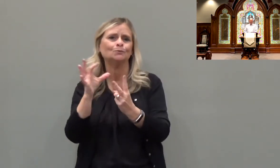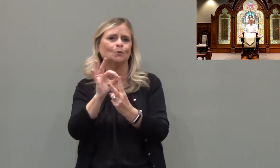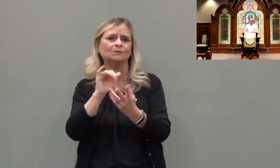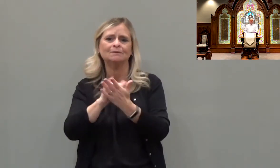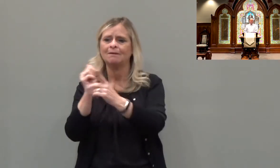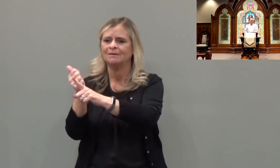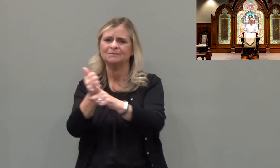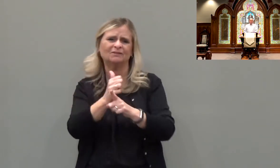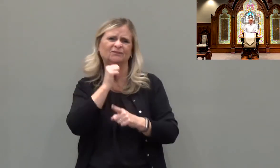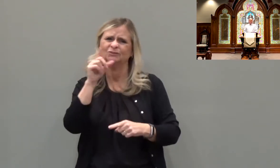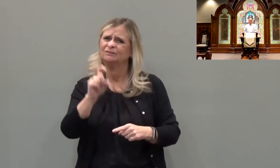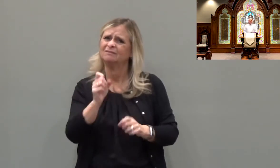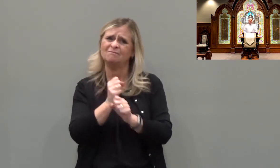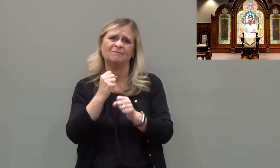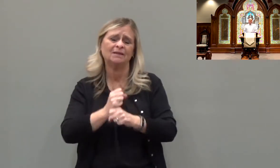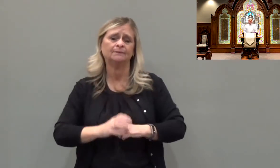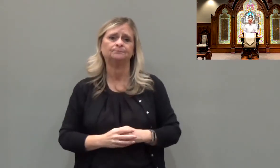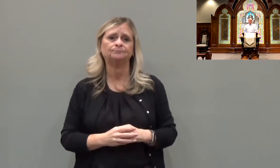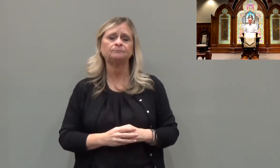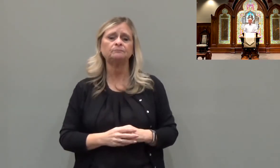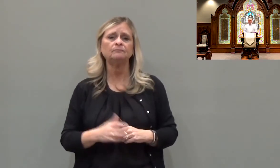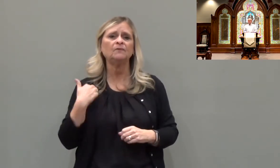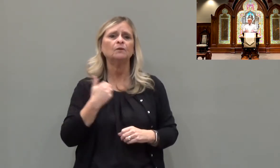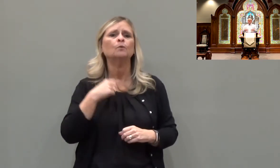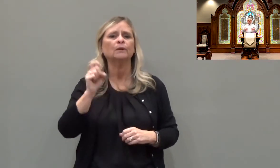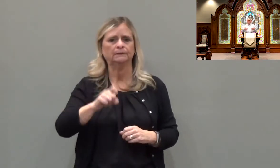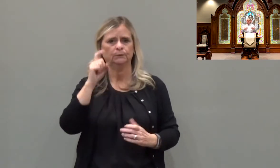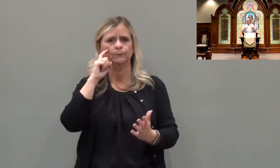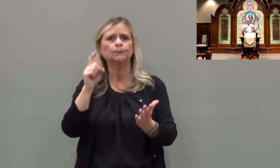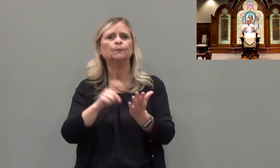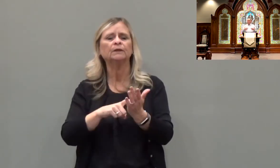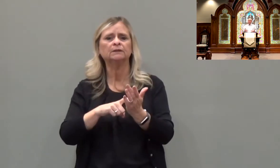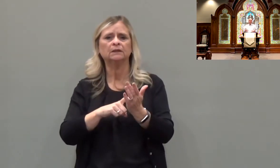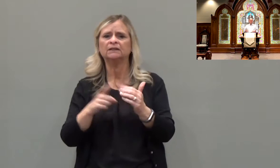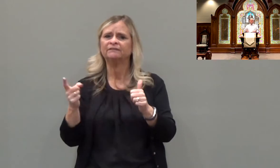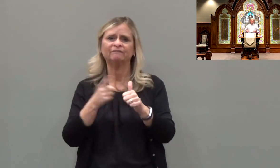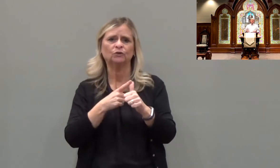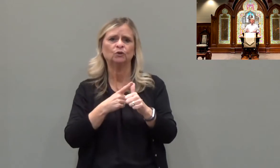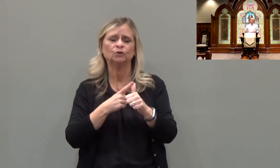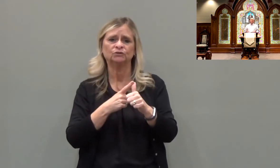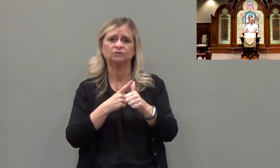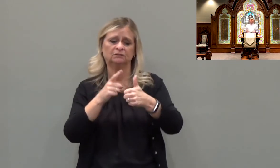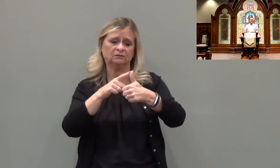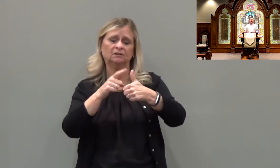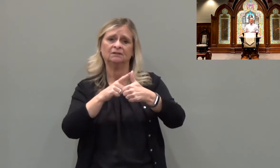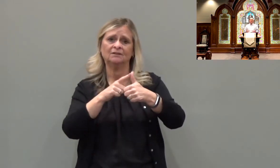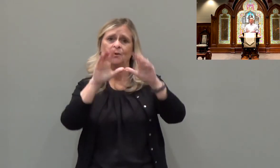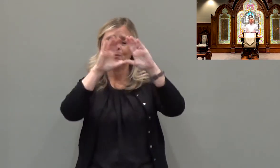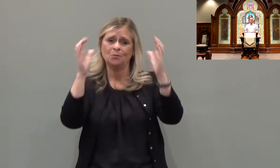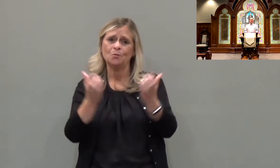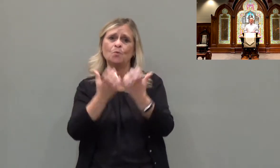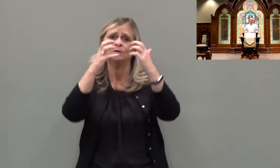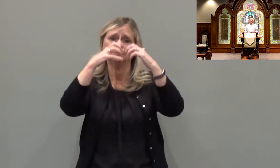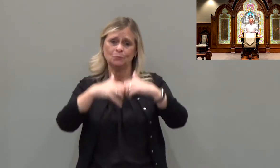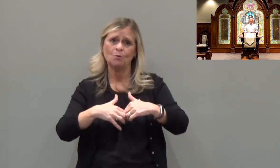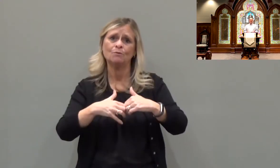made. We need to recognize first that there's a brokenness in the world and that